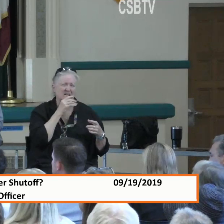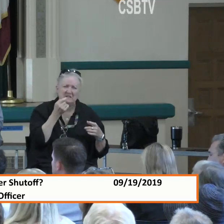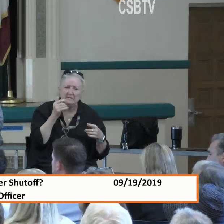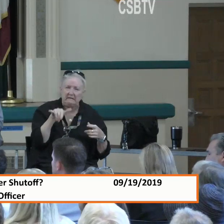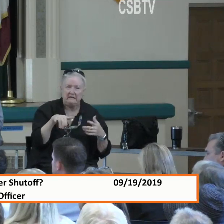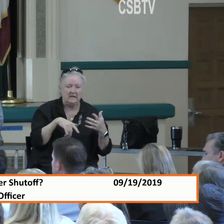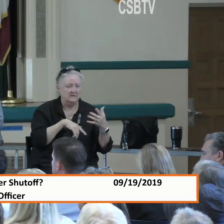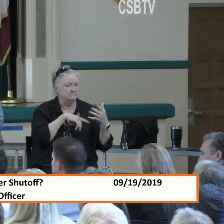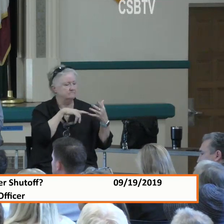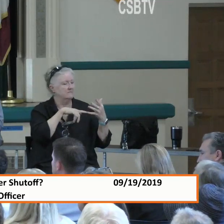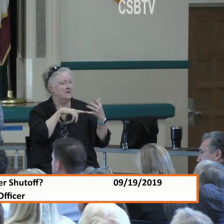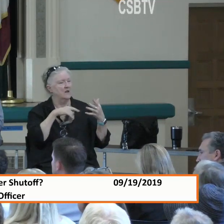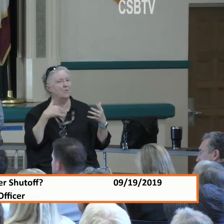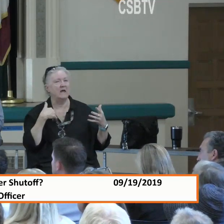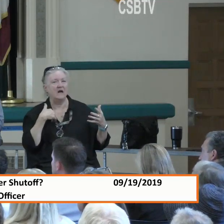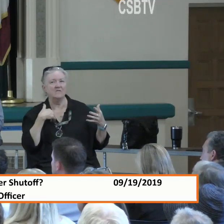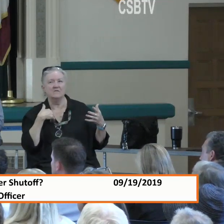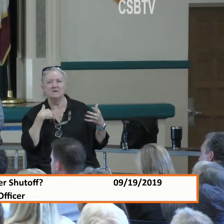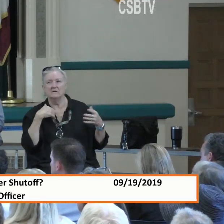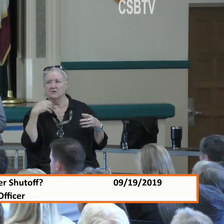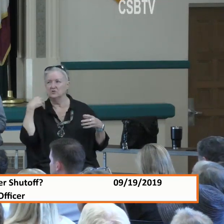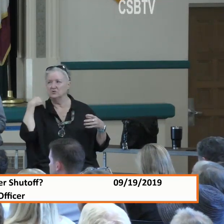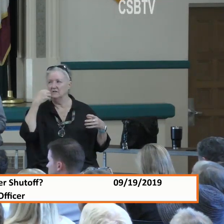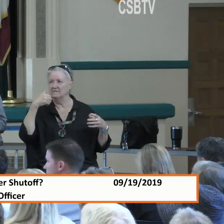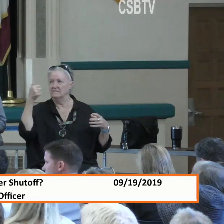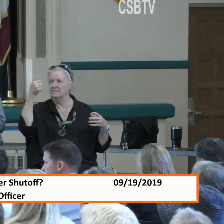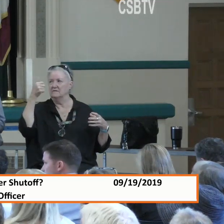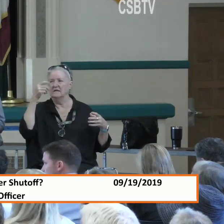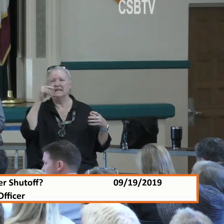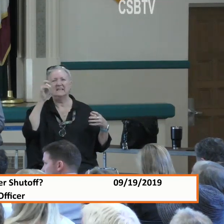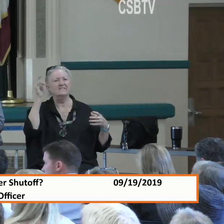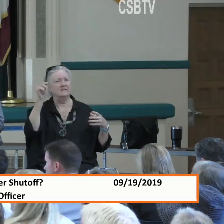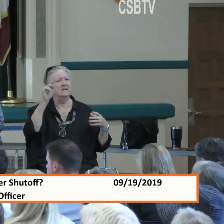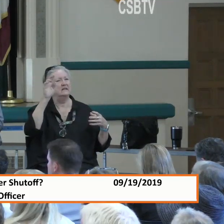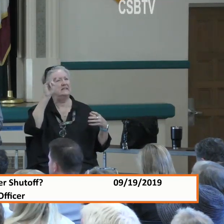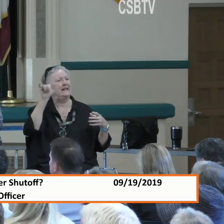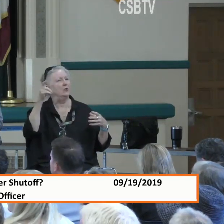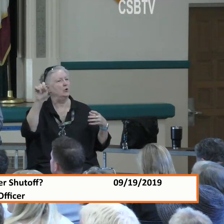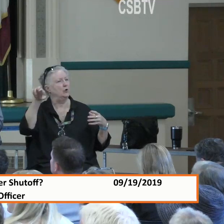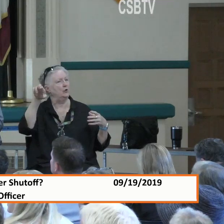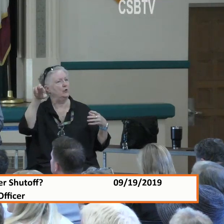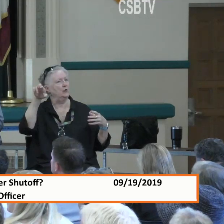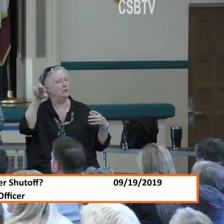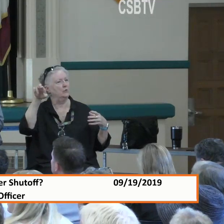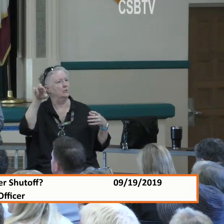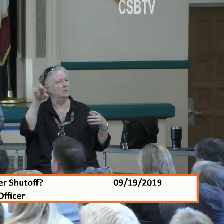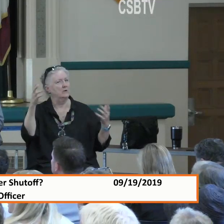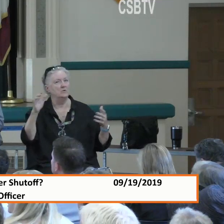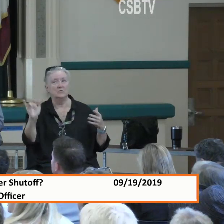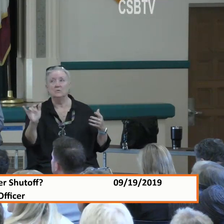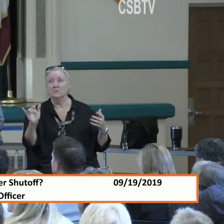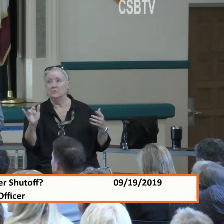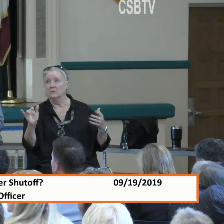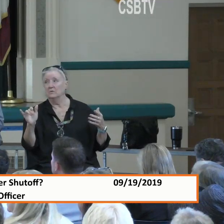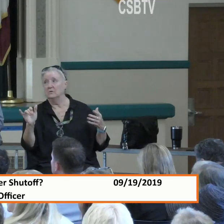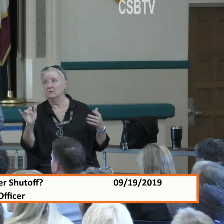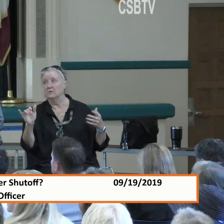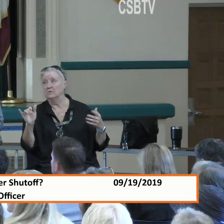that. And we have our Chief Sanitation here as well, who's going to be talking